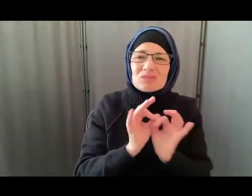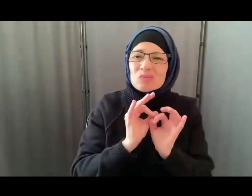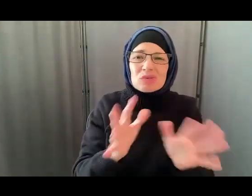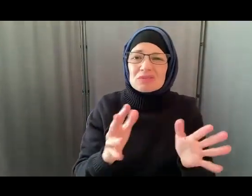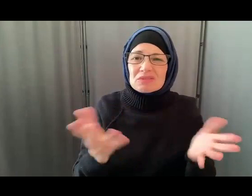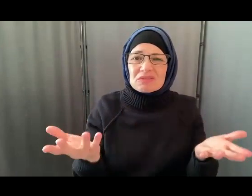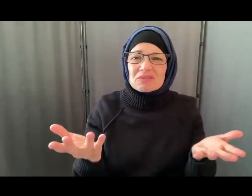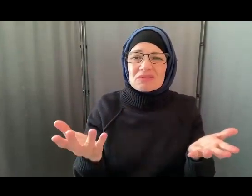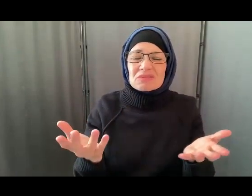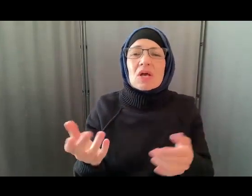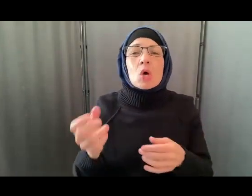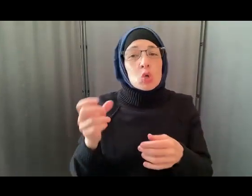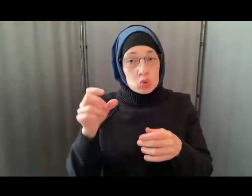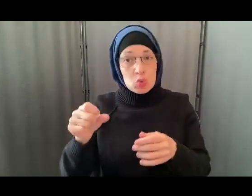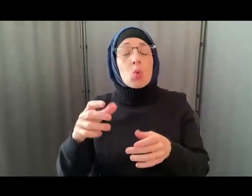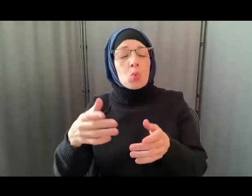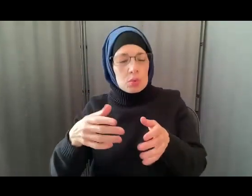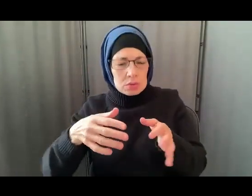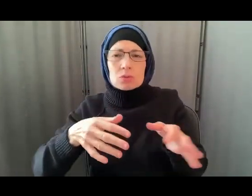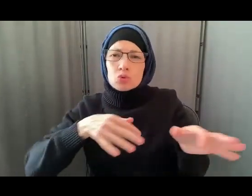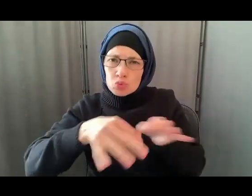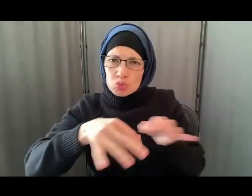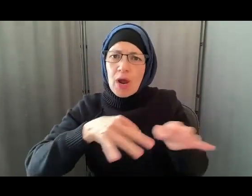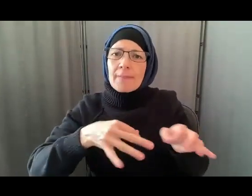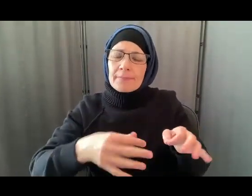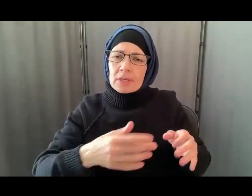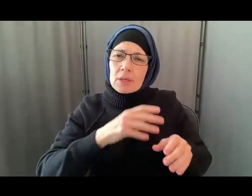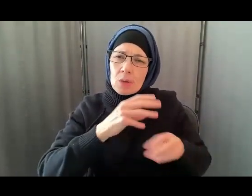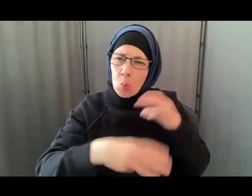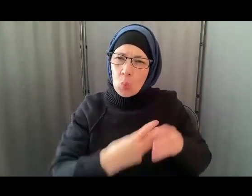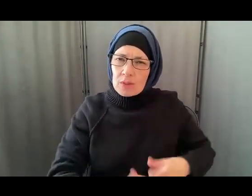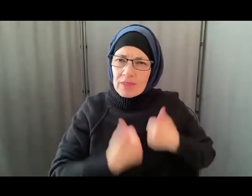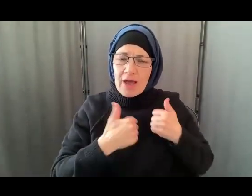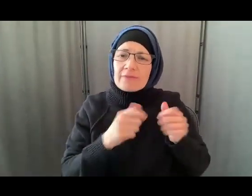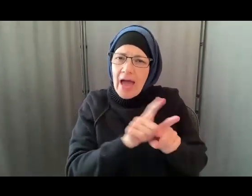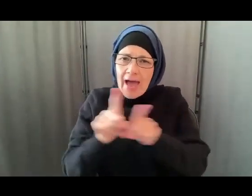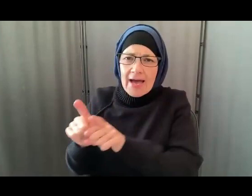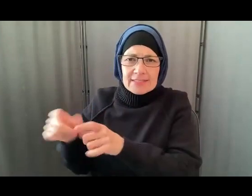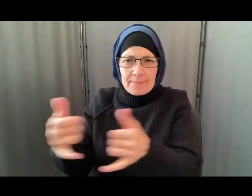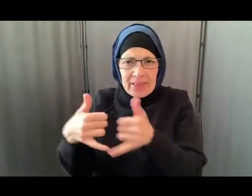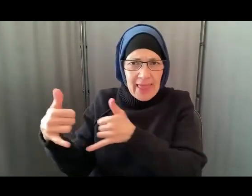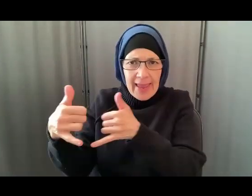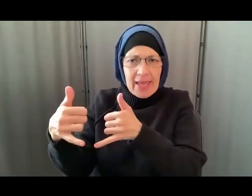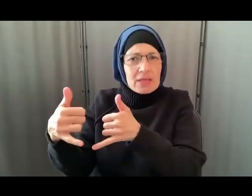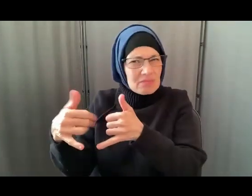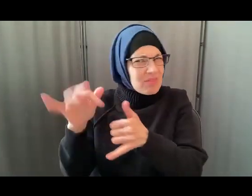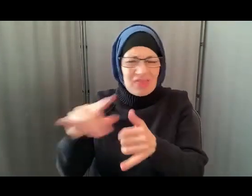Describing it as a play is entrenched in the Quran, that this life is a